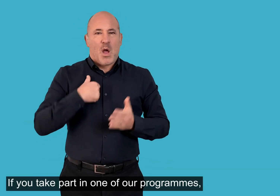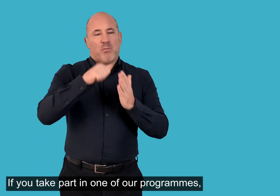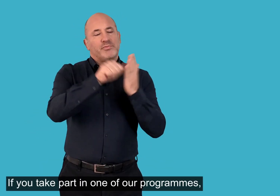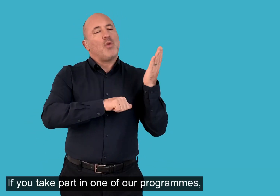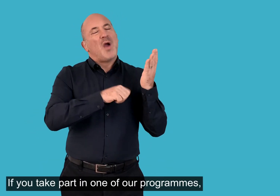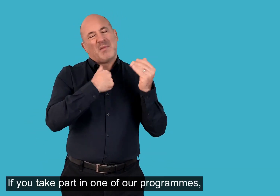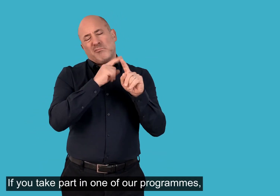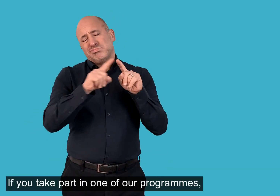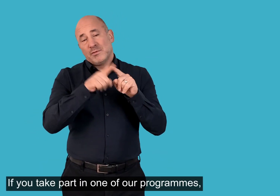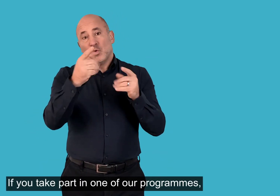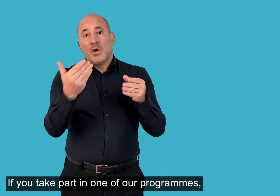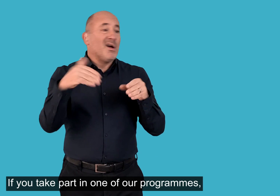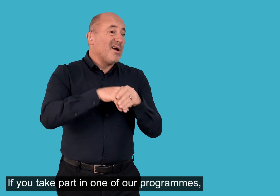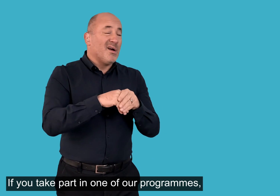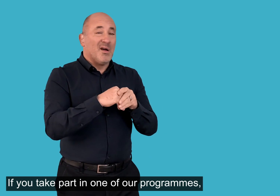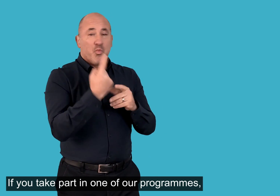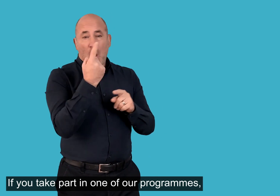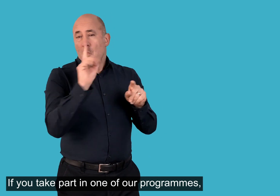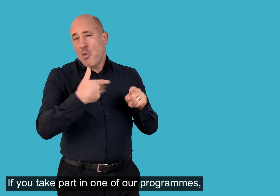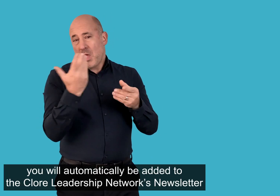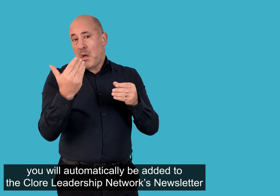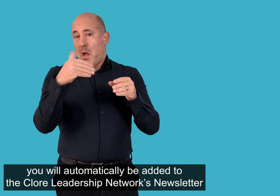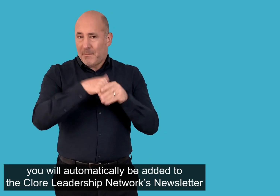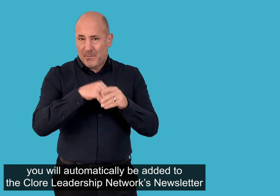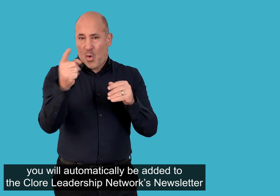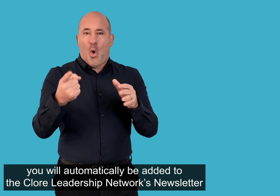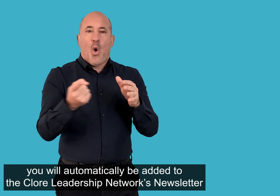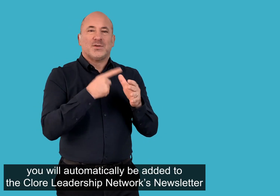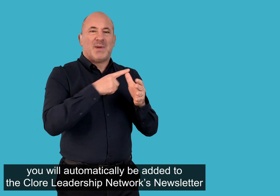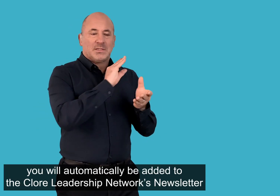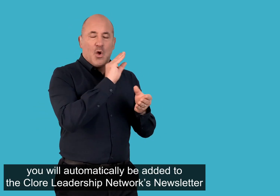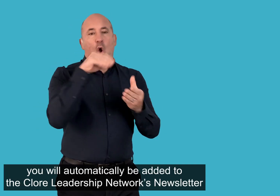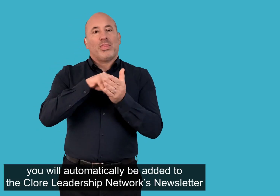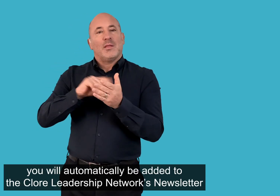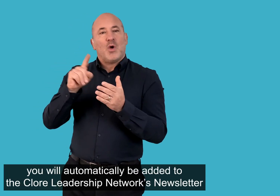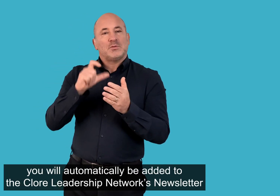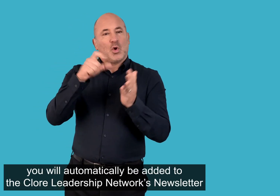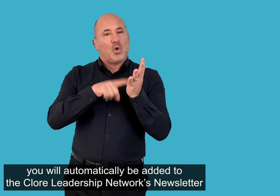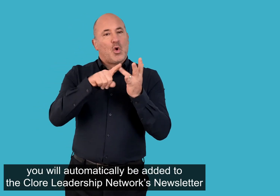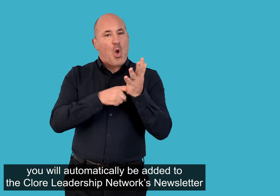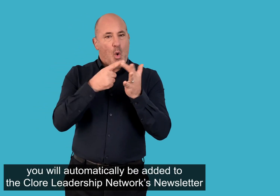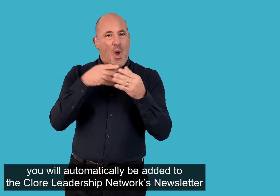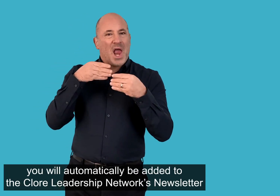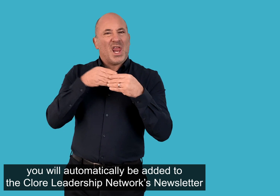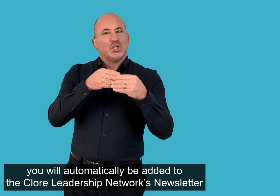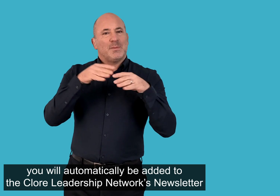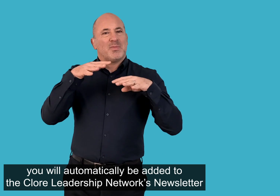destroyed. If you take part in one of our programs, you will automatically be added to the Clore Leadership Network's